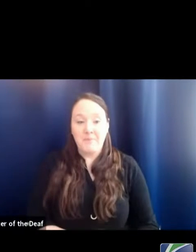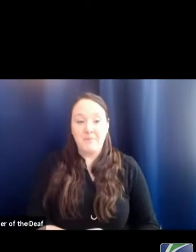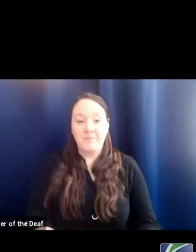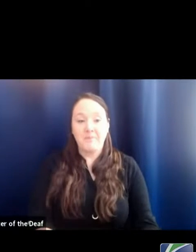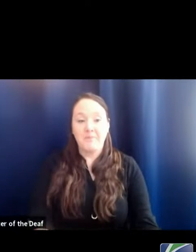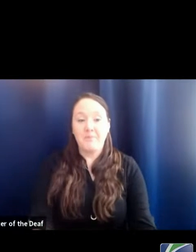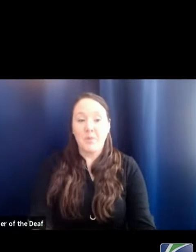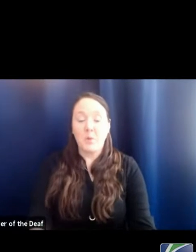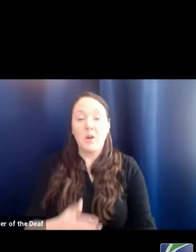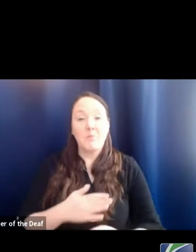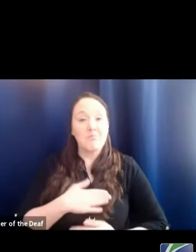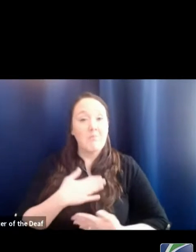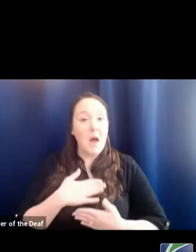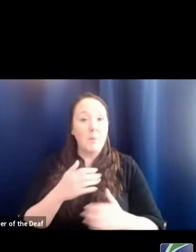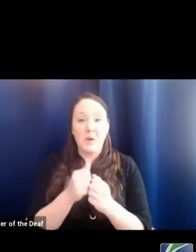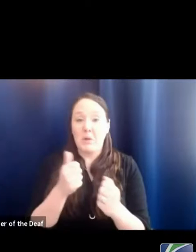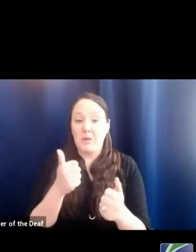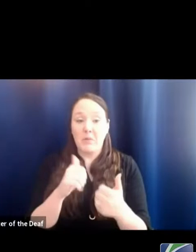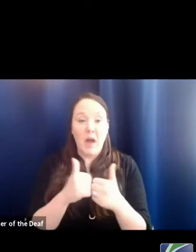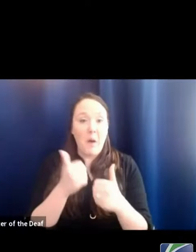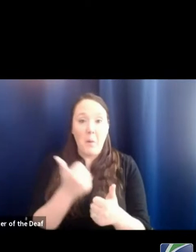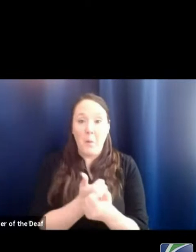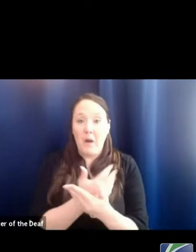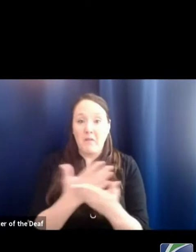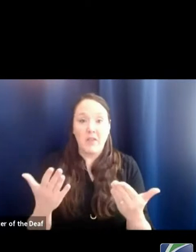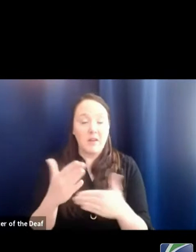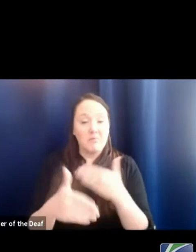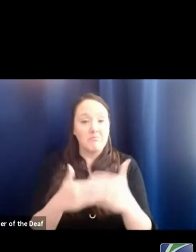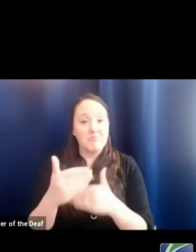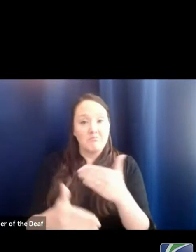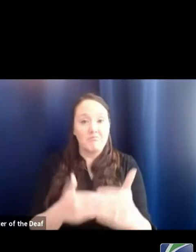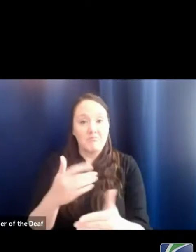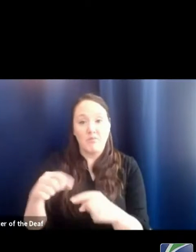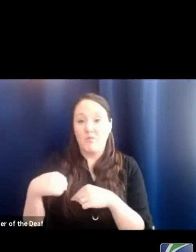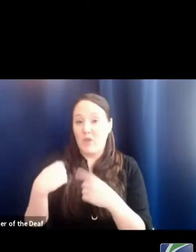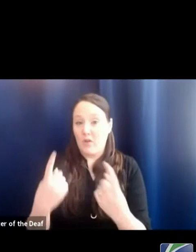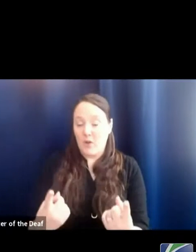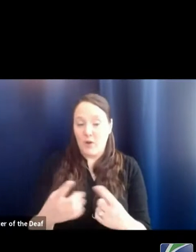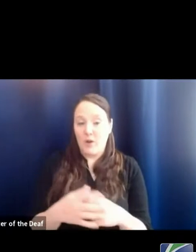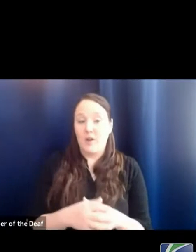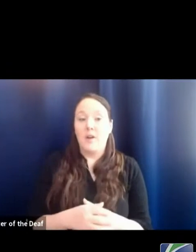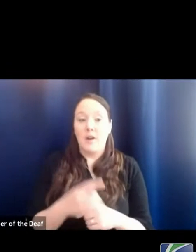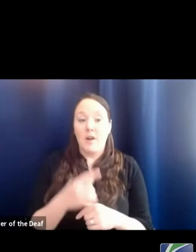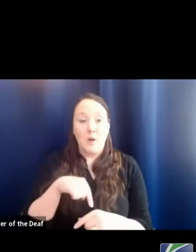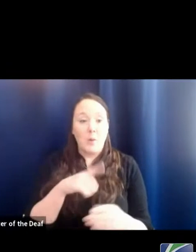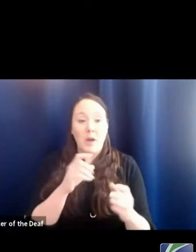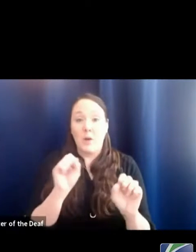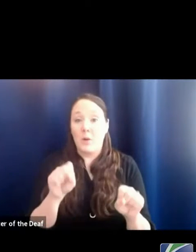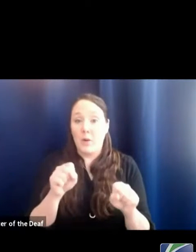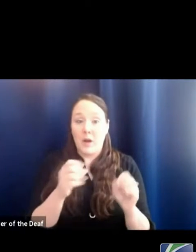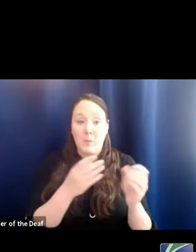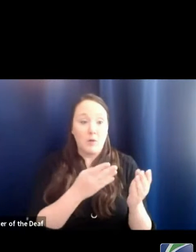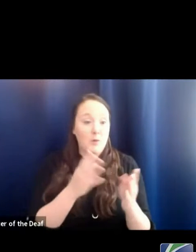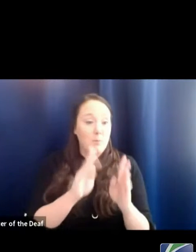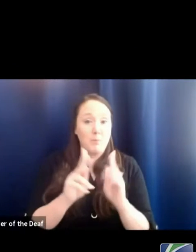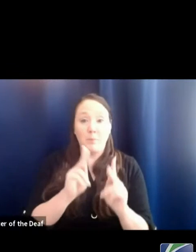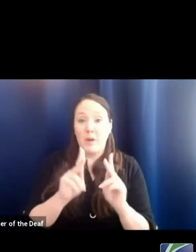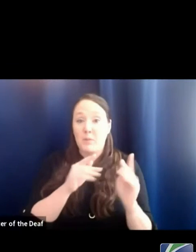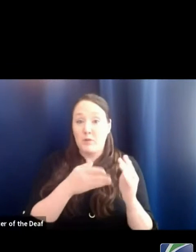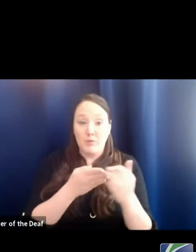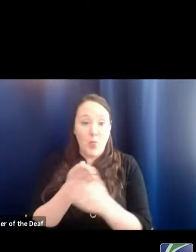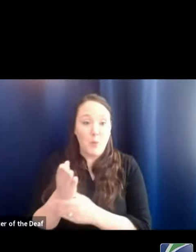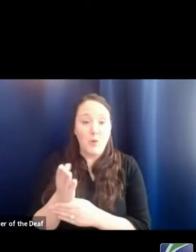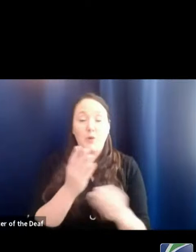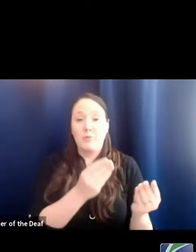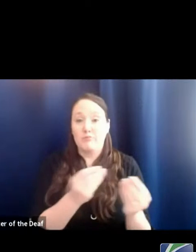pleased with how everything has gone so far. And we're able to move people through, and people are very happy about the flow,